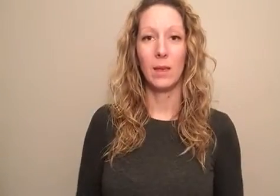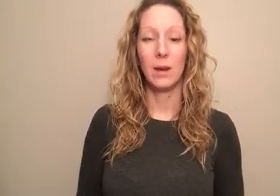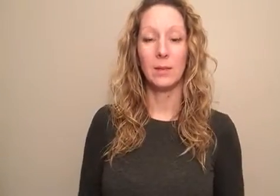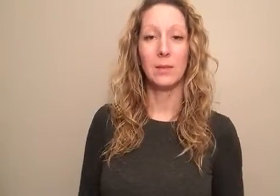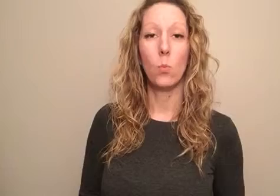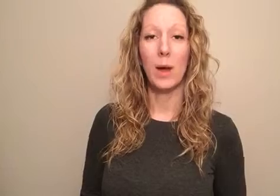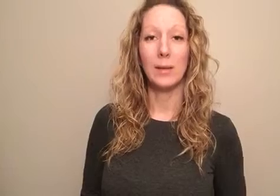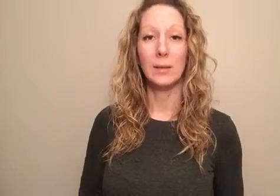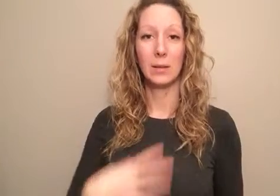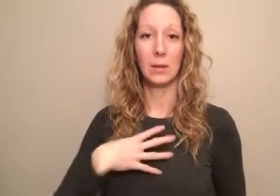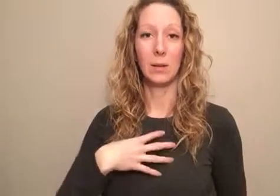Next is white,